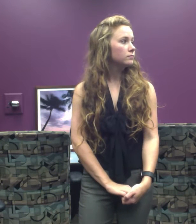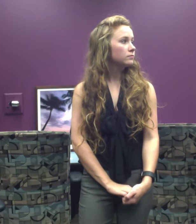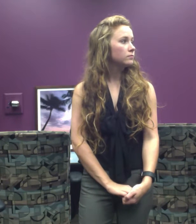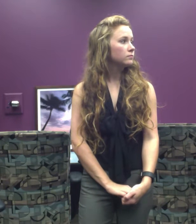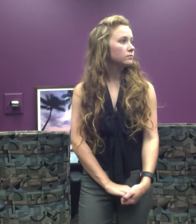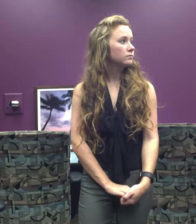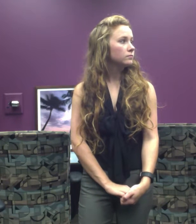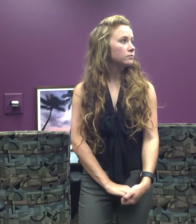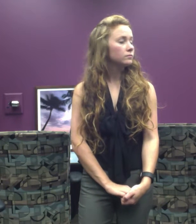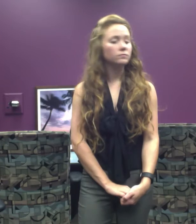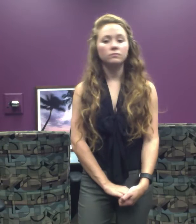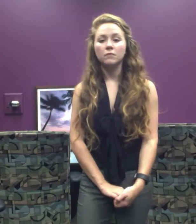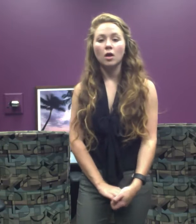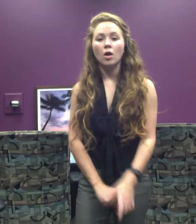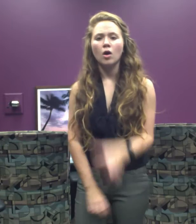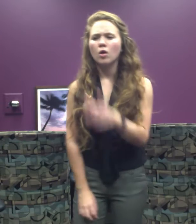Who else needs paper?